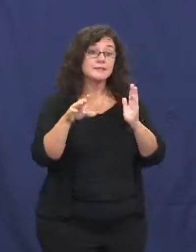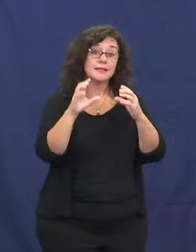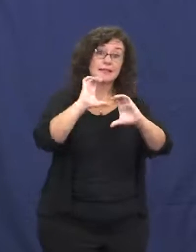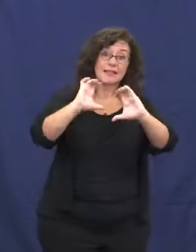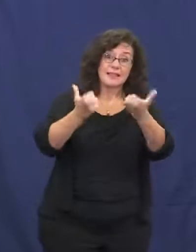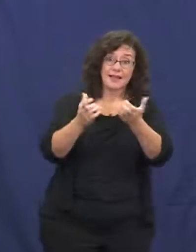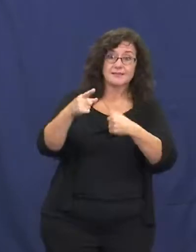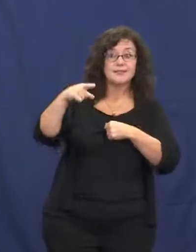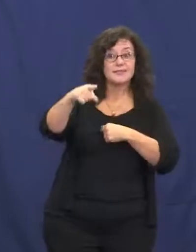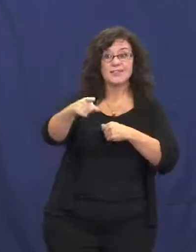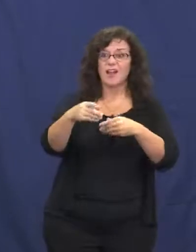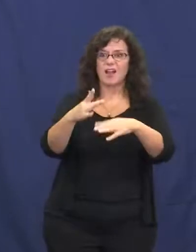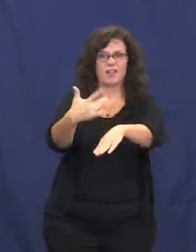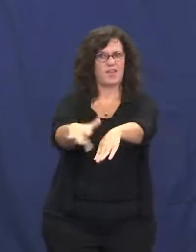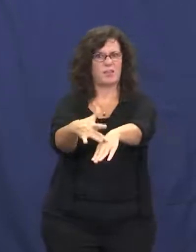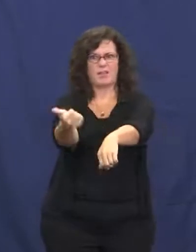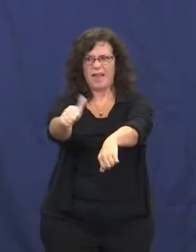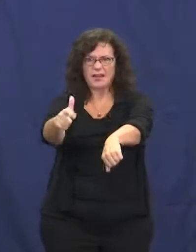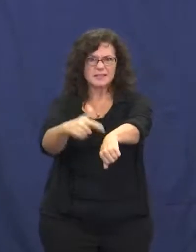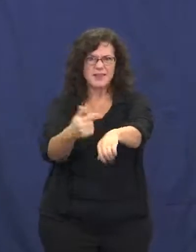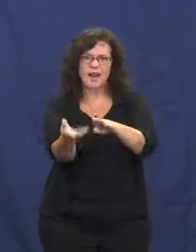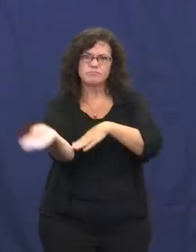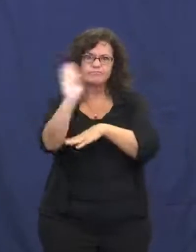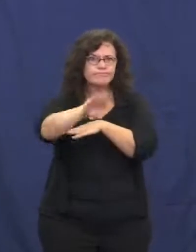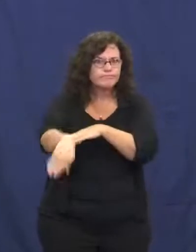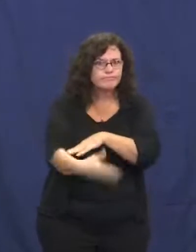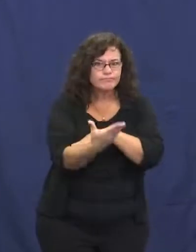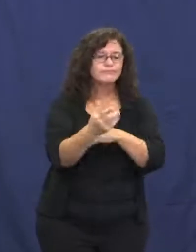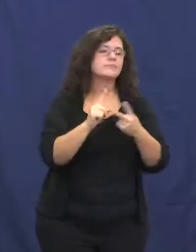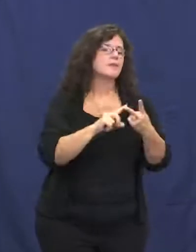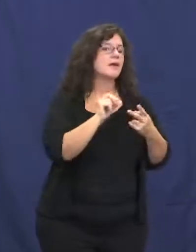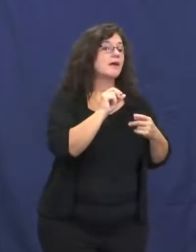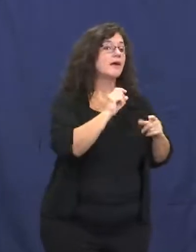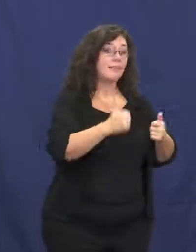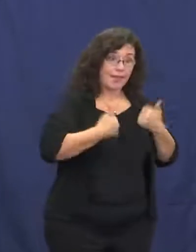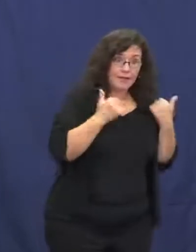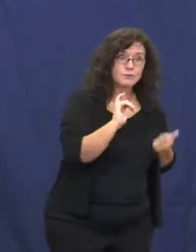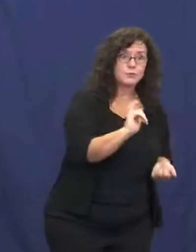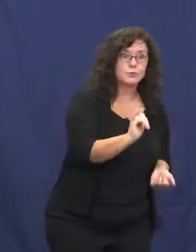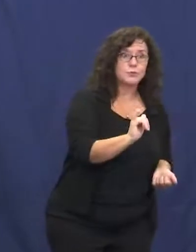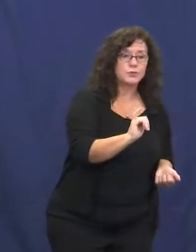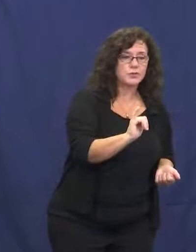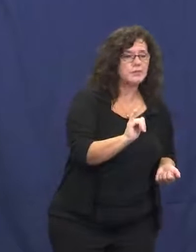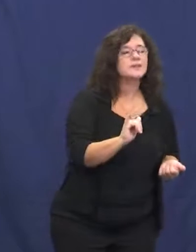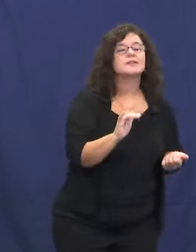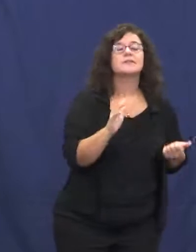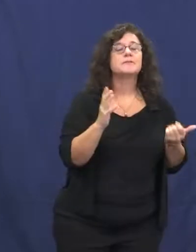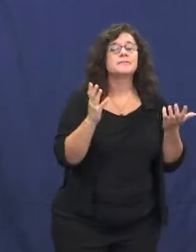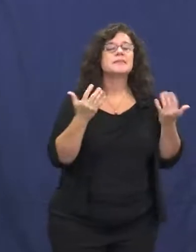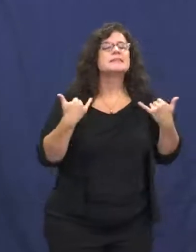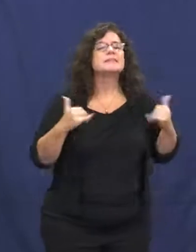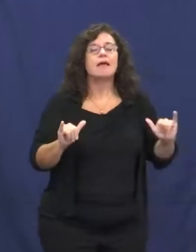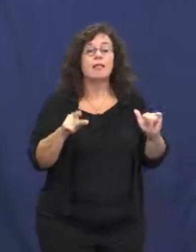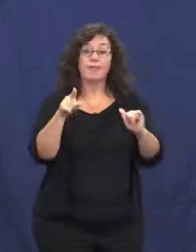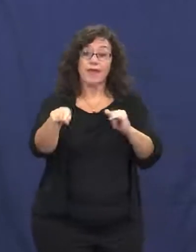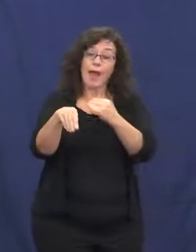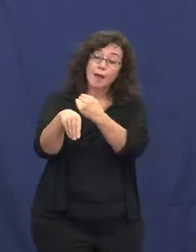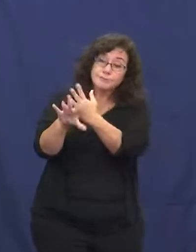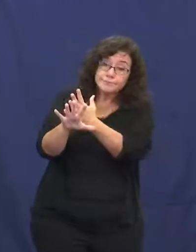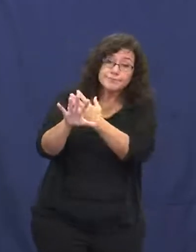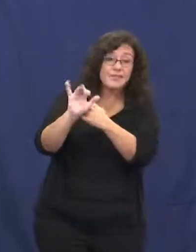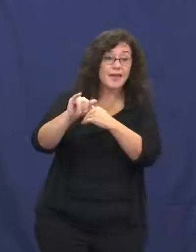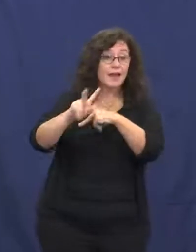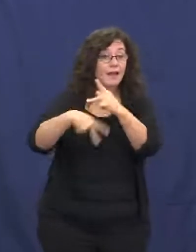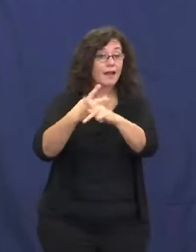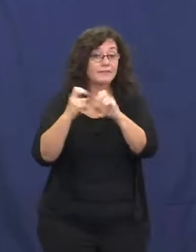falls far short of what we'd rather be doing. There is no substitute for in-person instruction of our